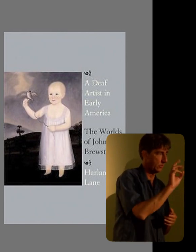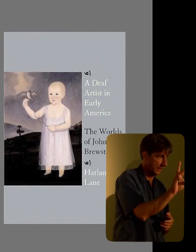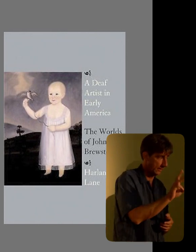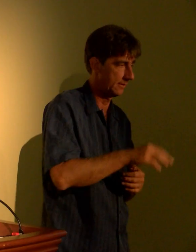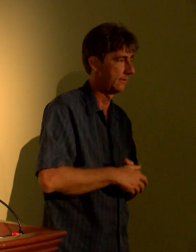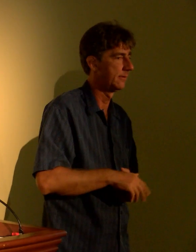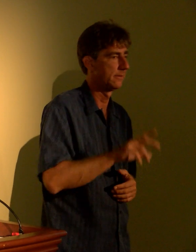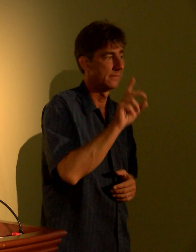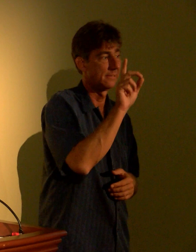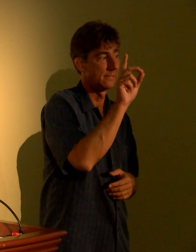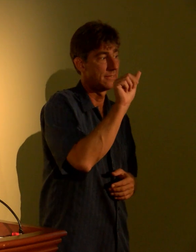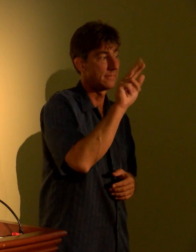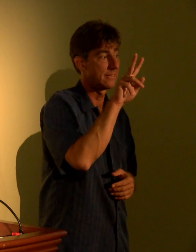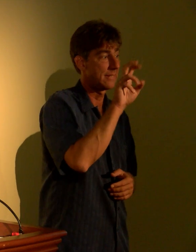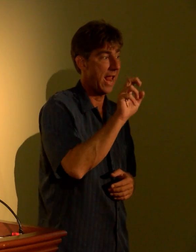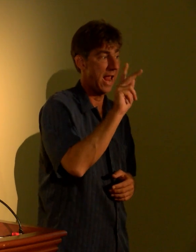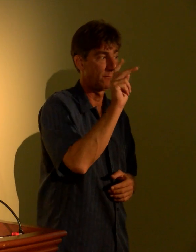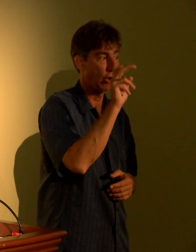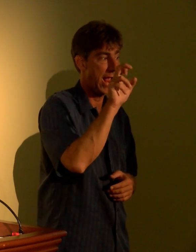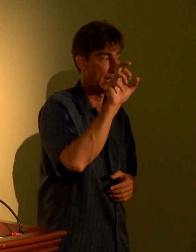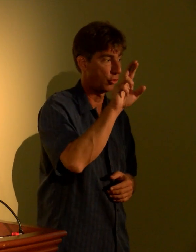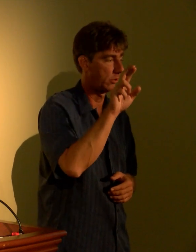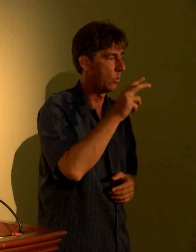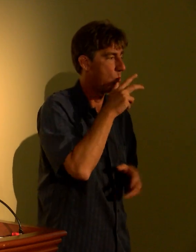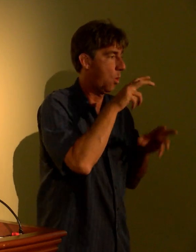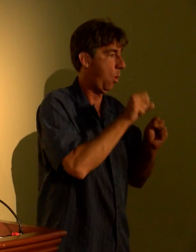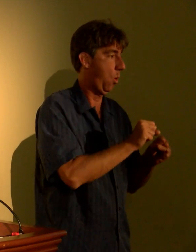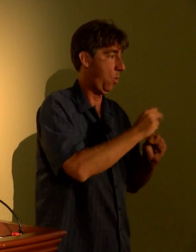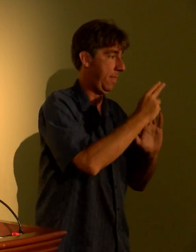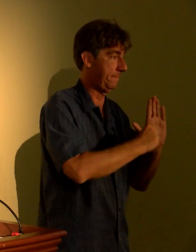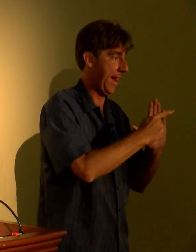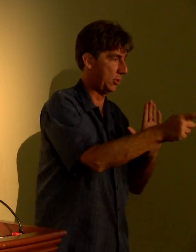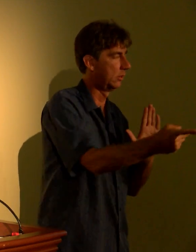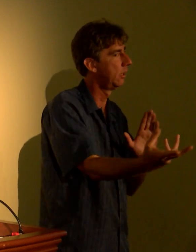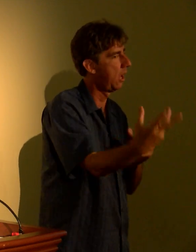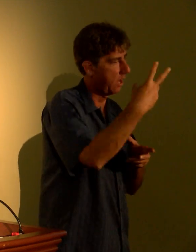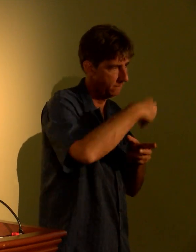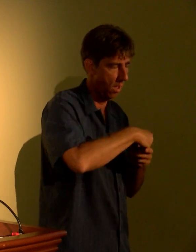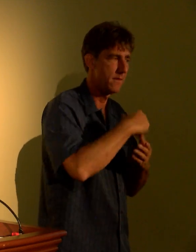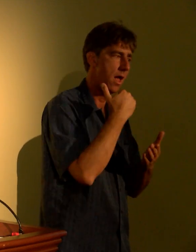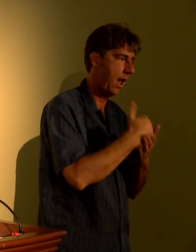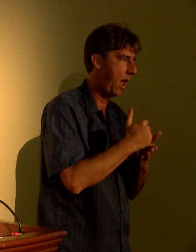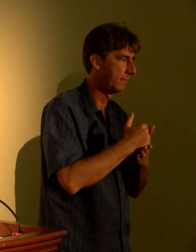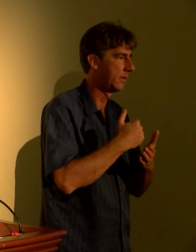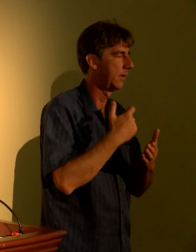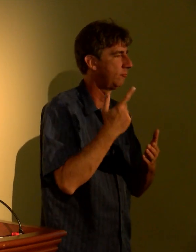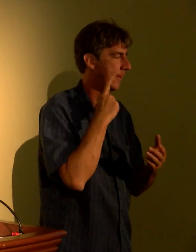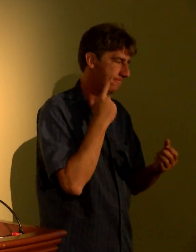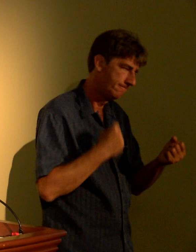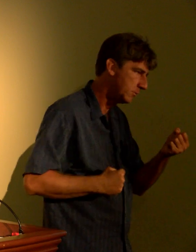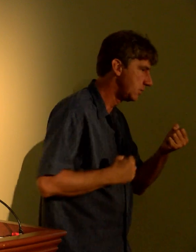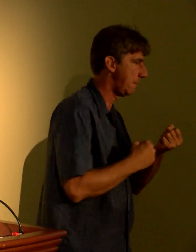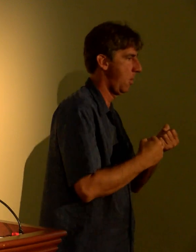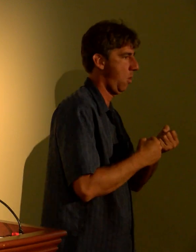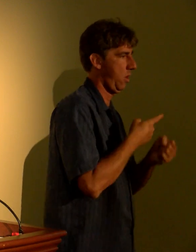should say, was a tremendous help in putting together that book, really, really rallied support for it.